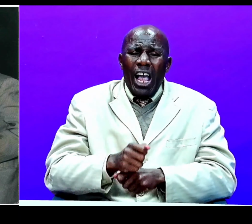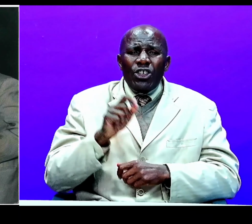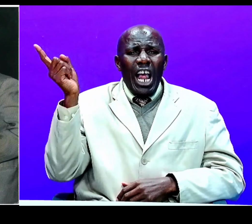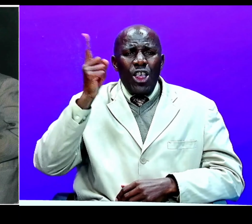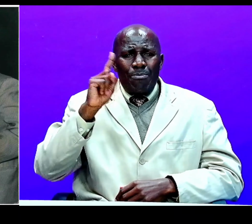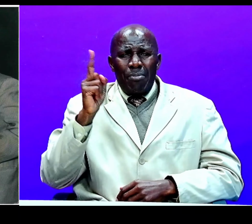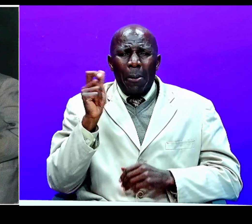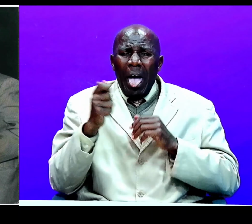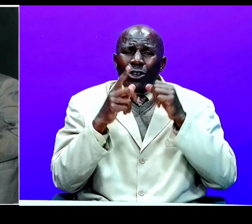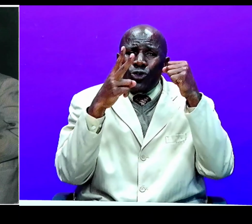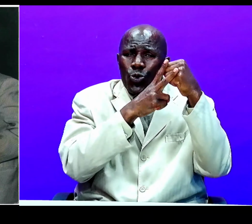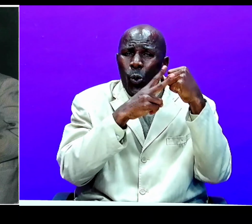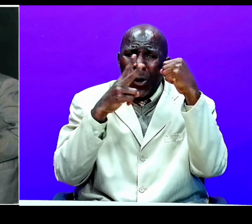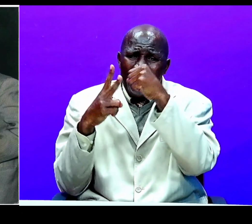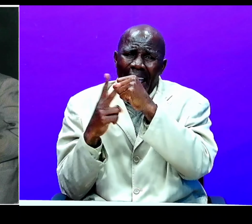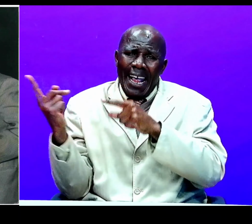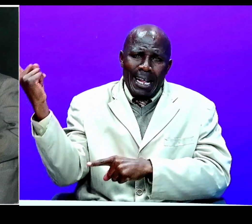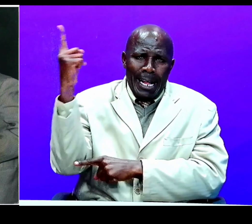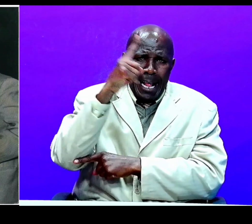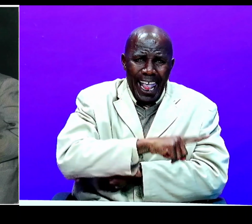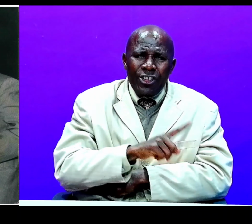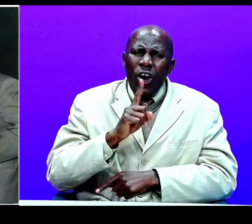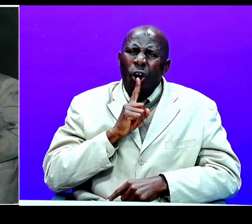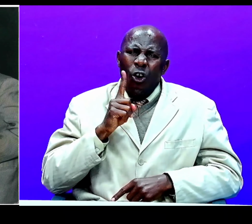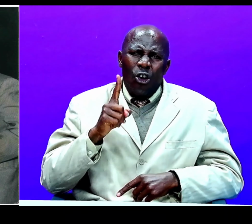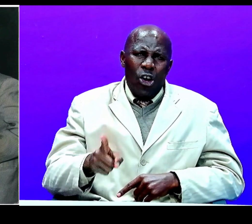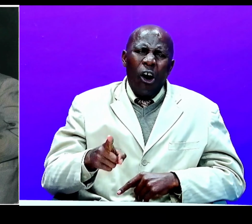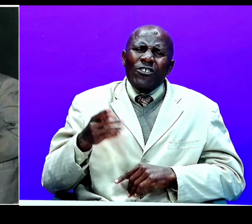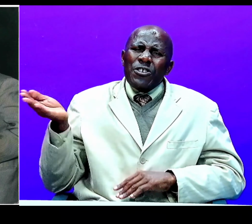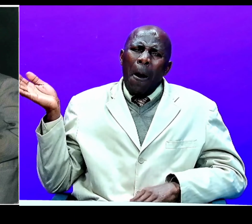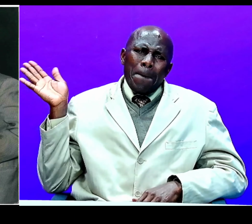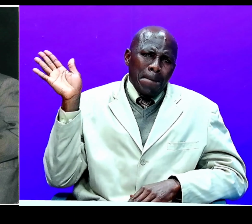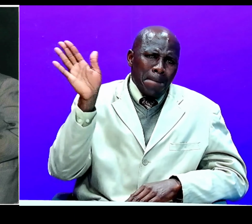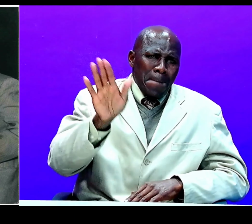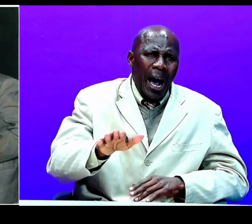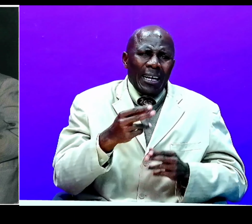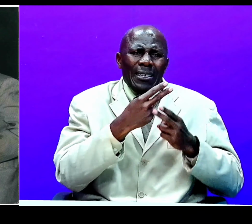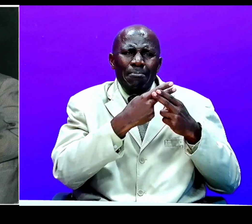demand the return of multi-partyism in Kenya.